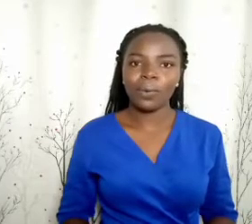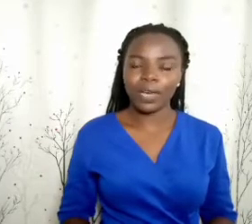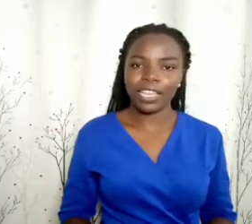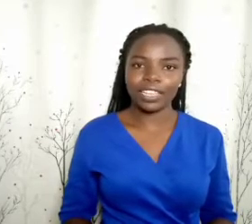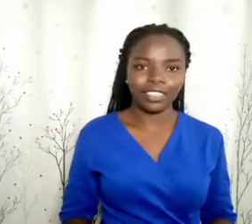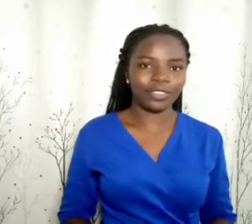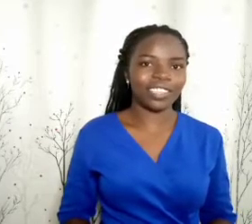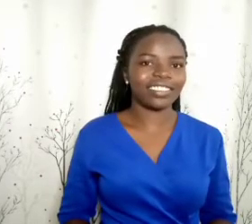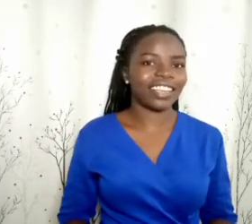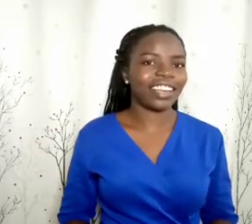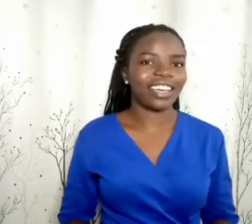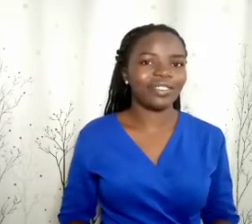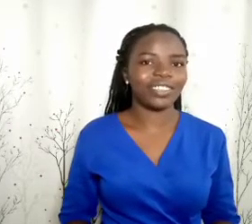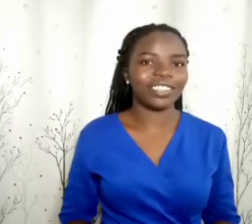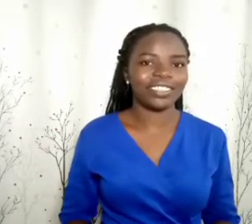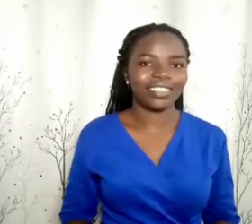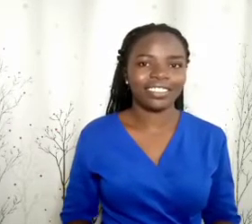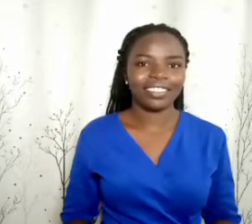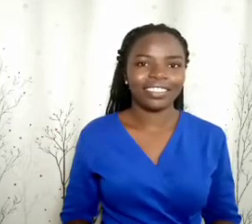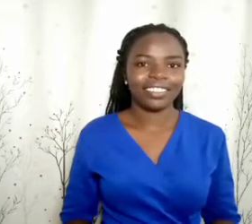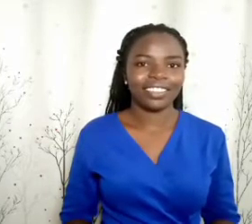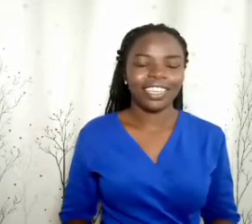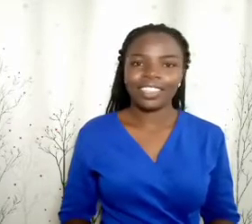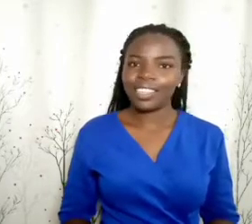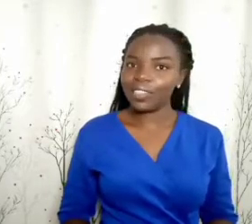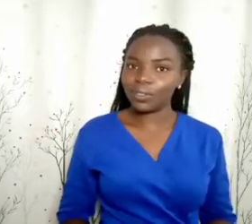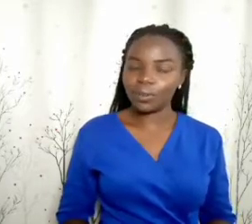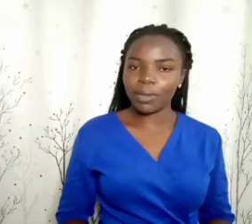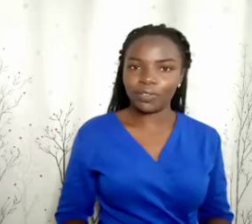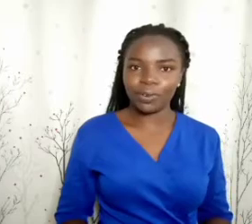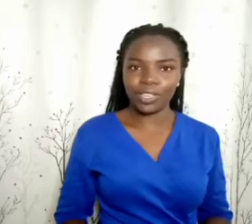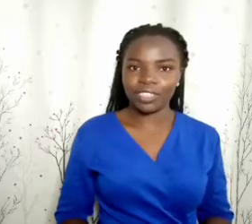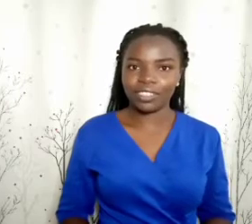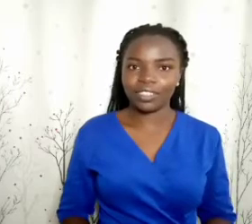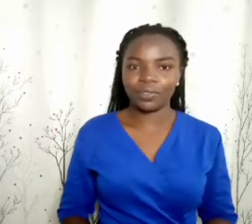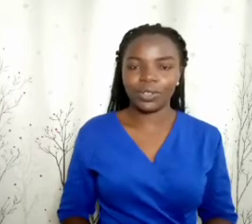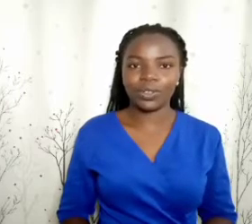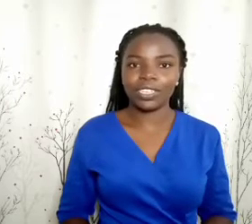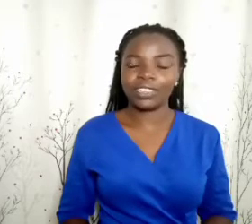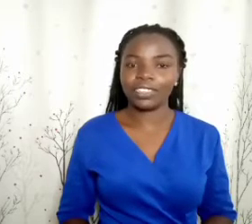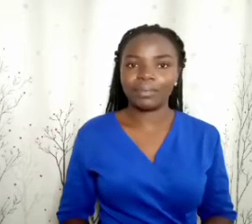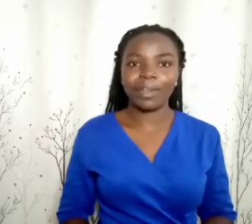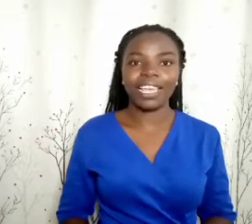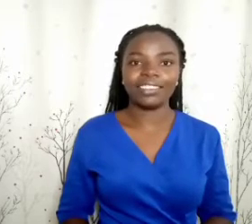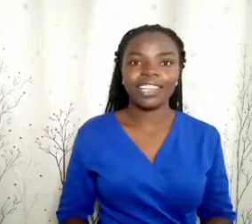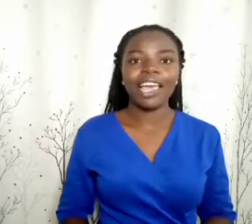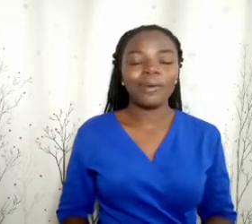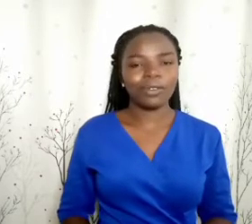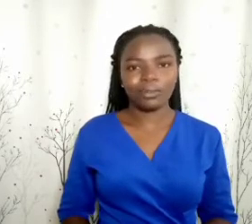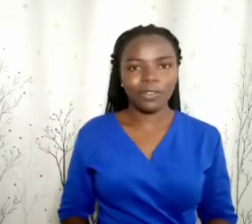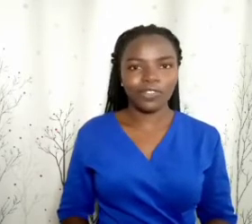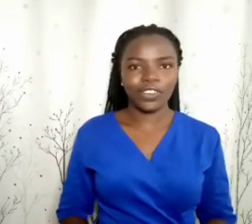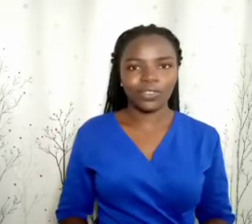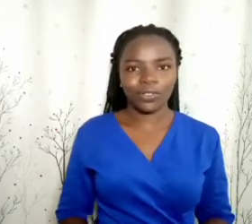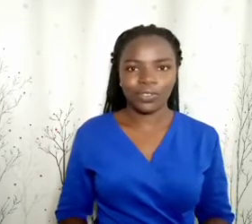well using sign language. Thank you so much for watching this video till this place. Watch more videos on your